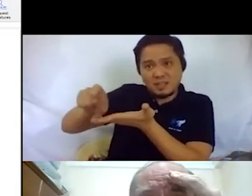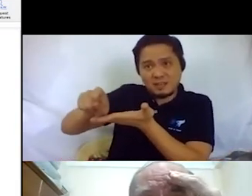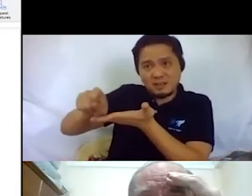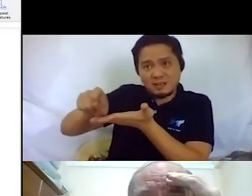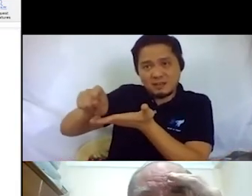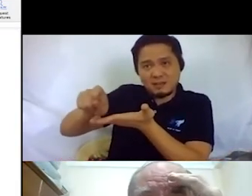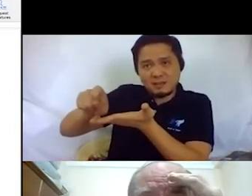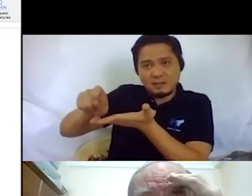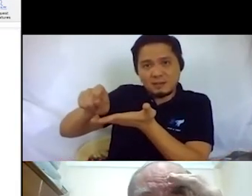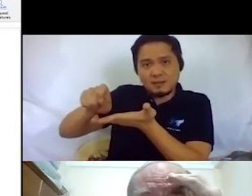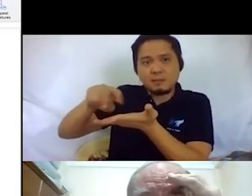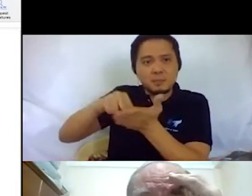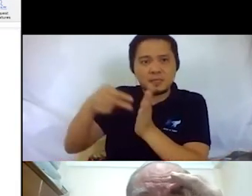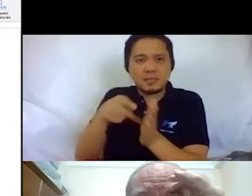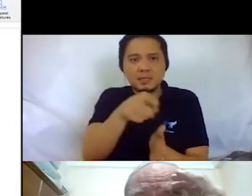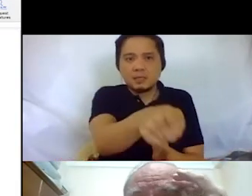then